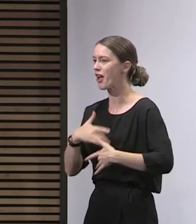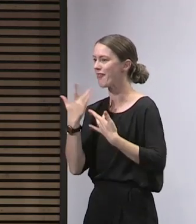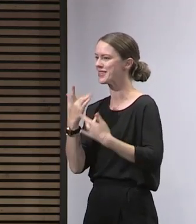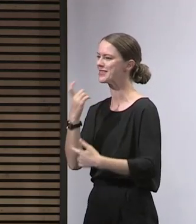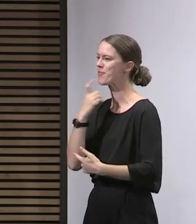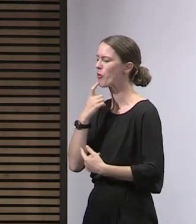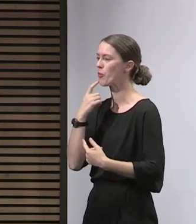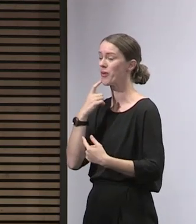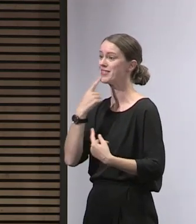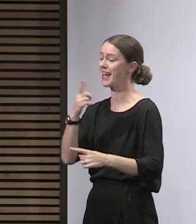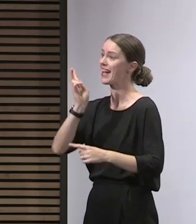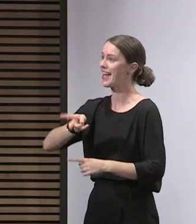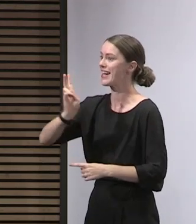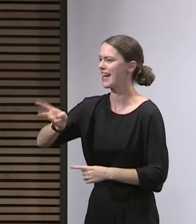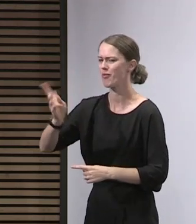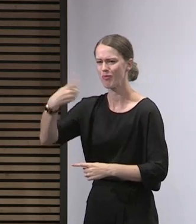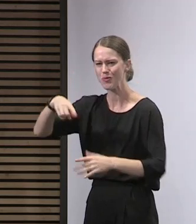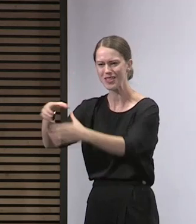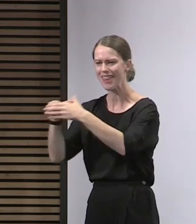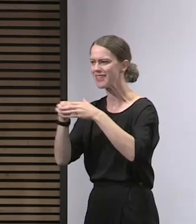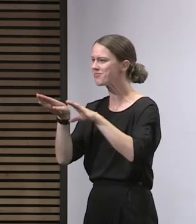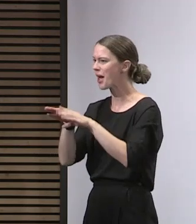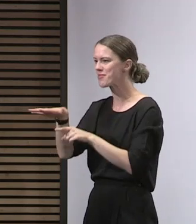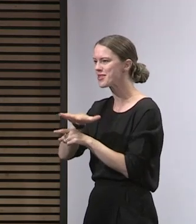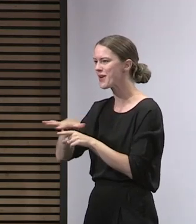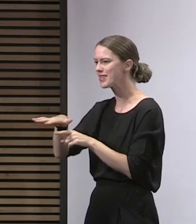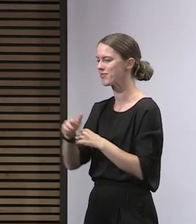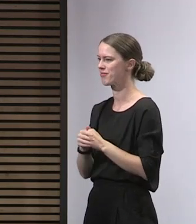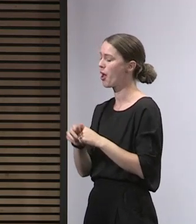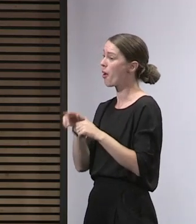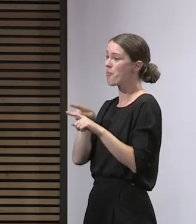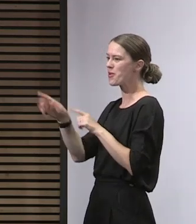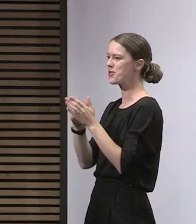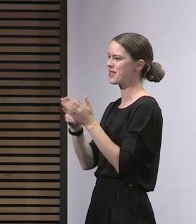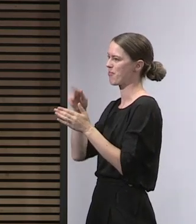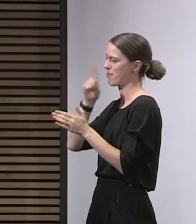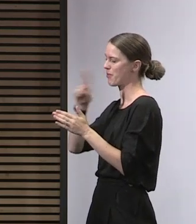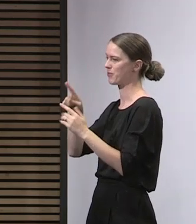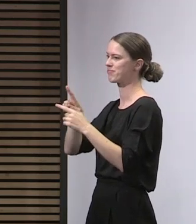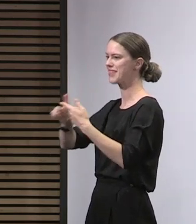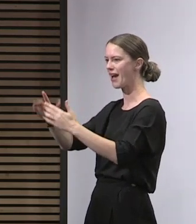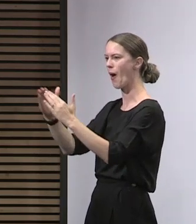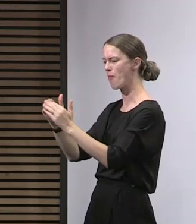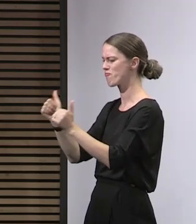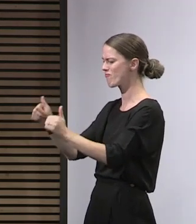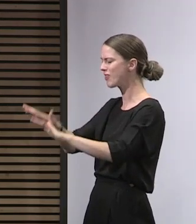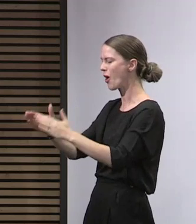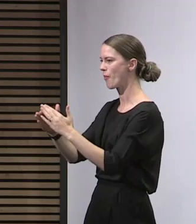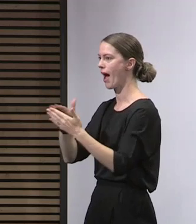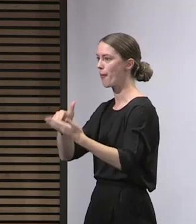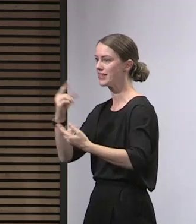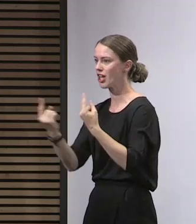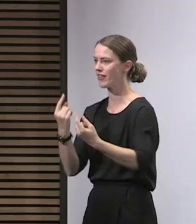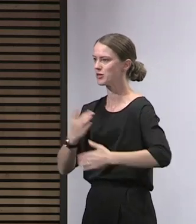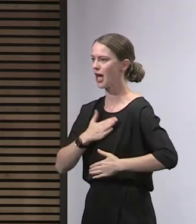and others before. We're all in this together. Most New Zealanders are continuing to stay at home and help keep everyone safe, and we